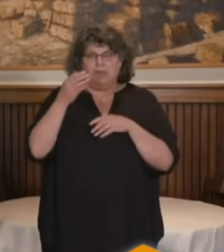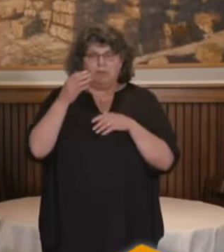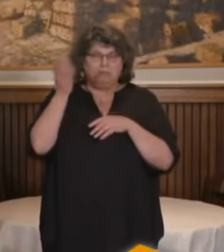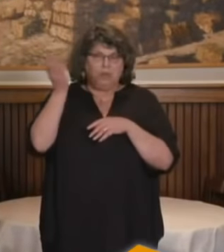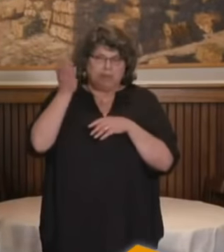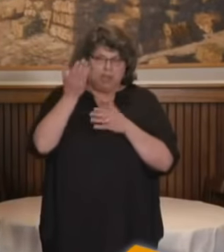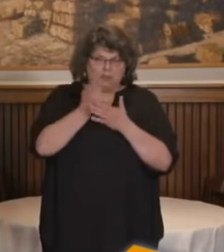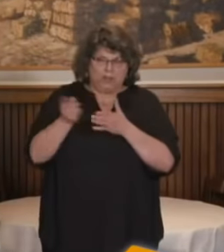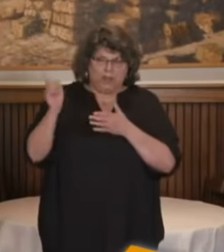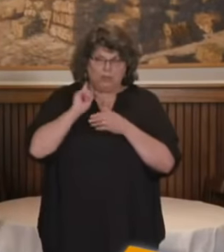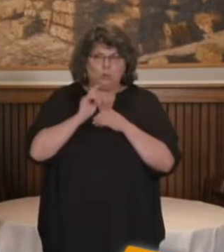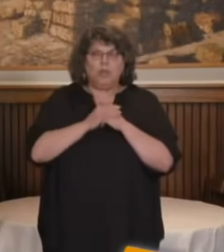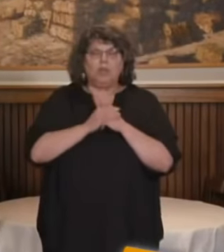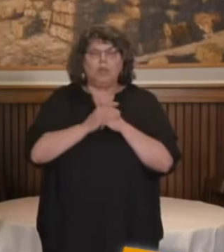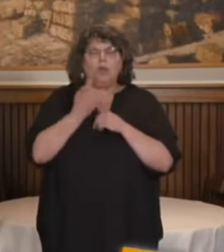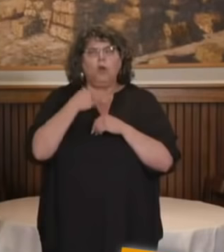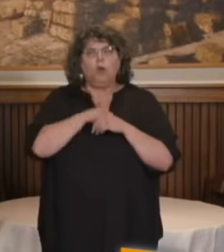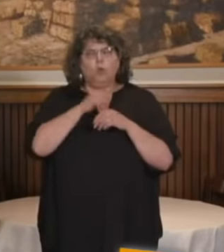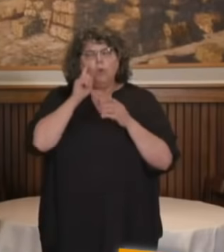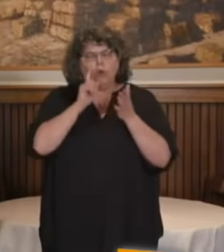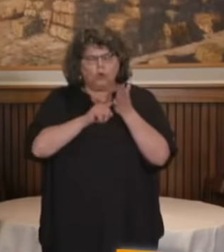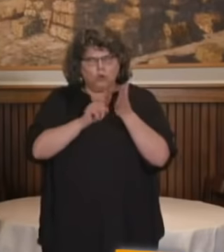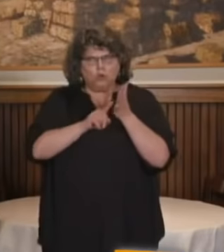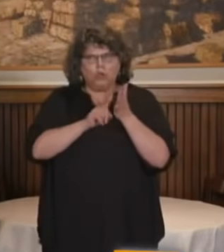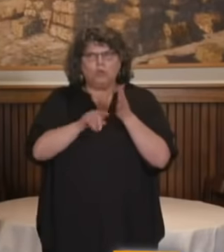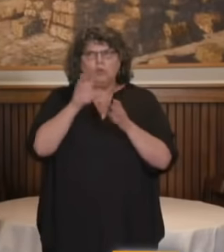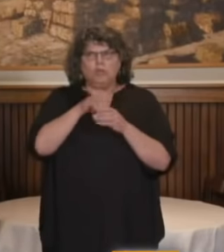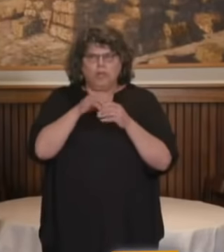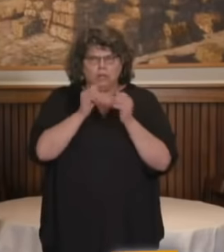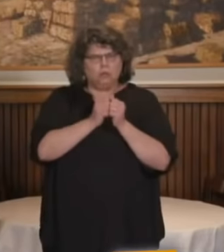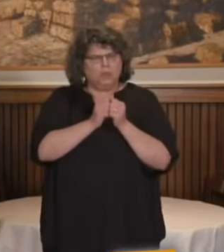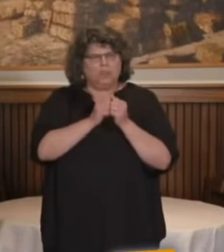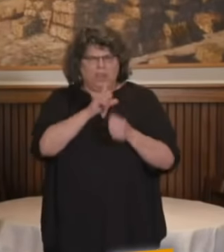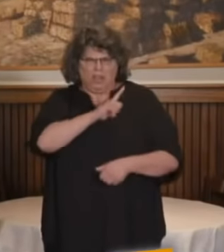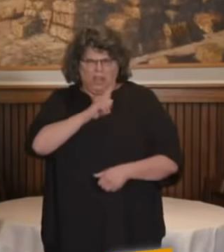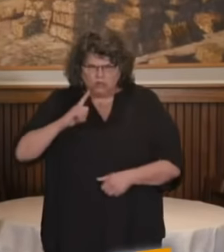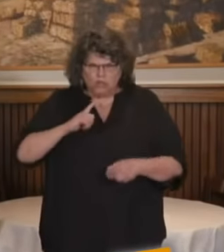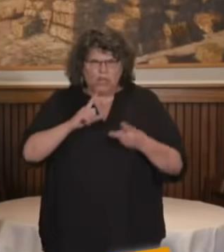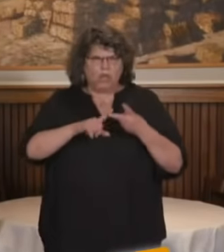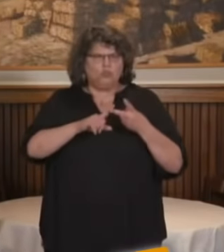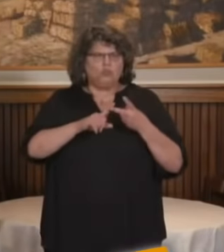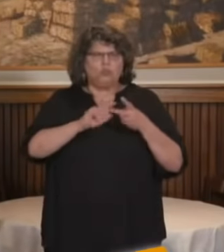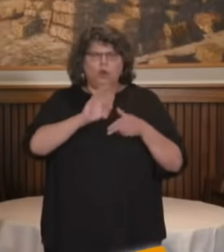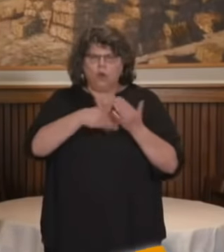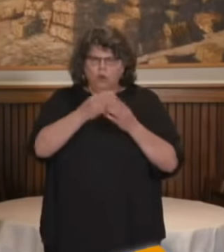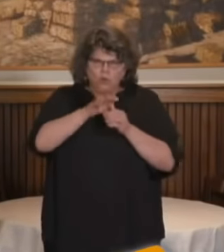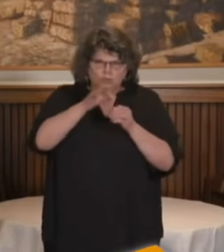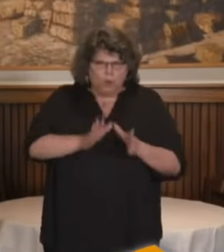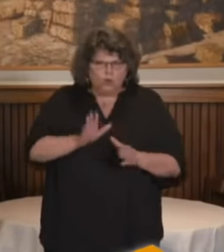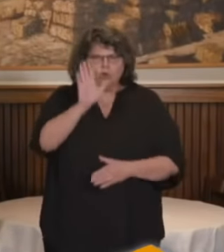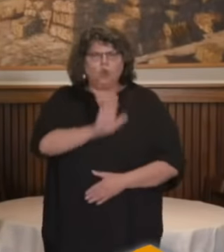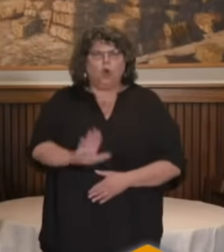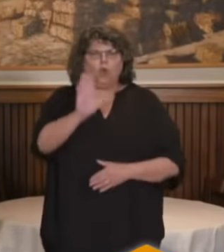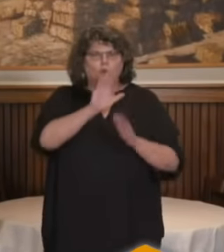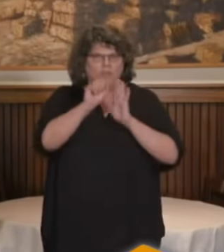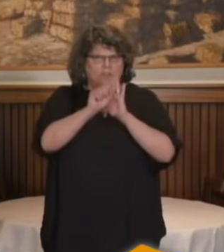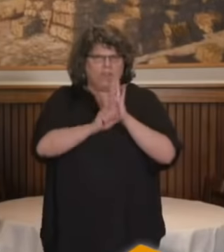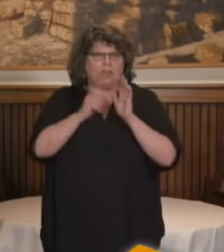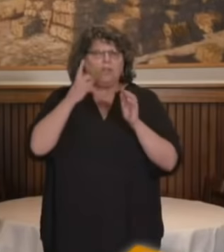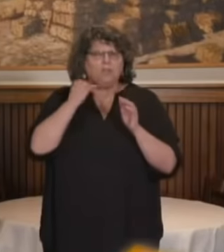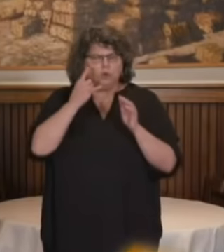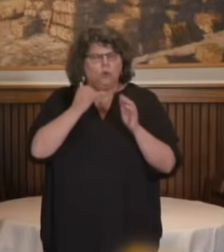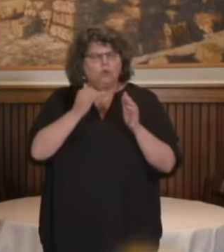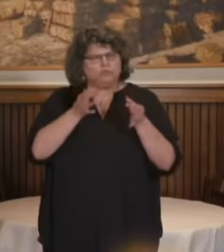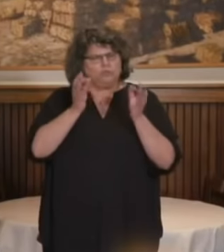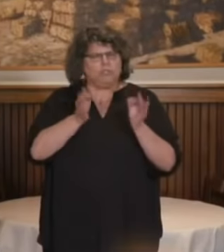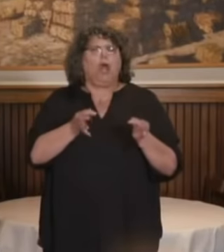week that we are looking to engage the legislature, constituents all across the state, the people of the state of California, and make